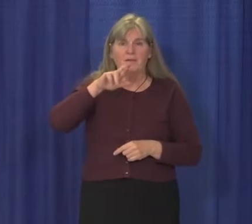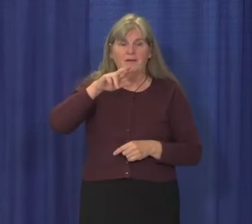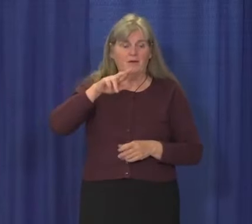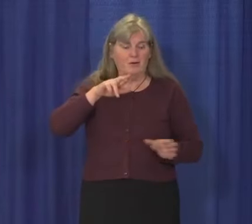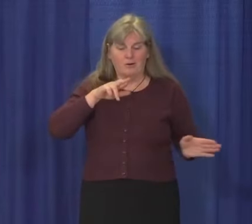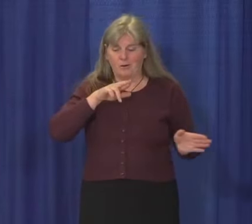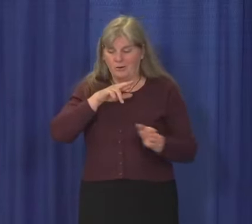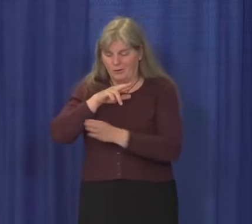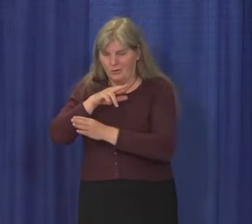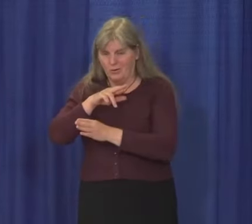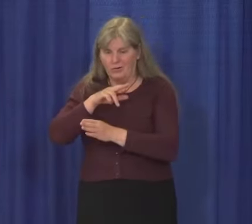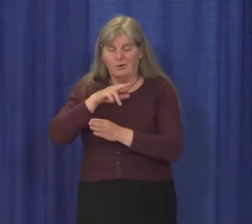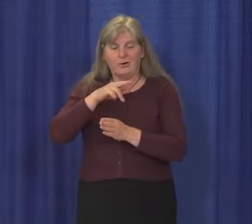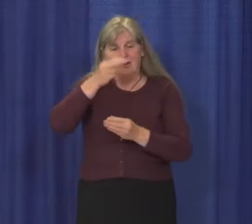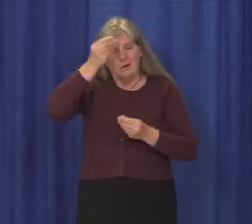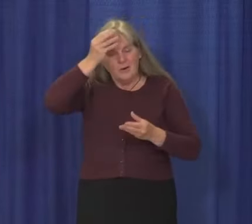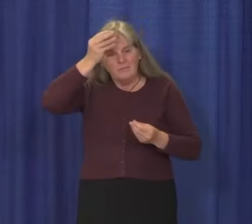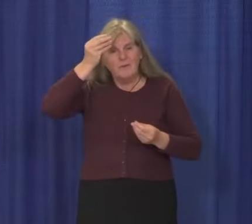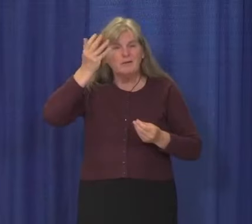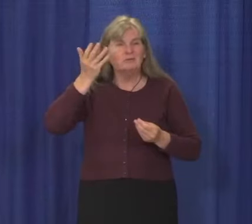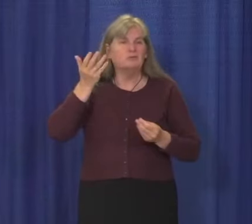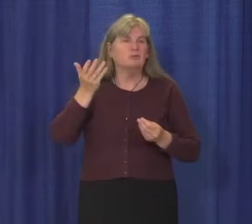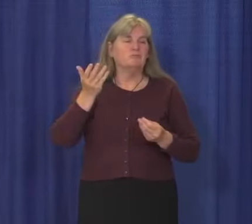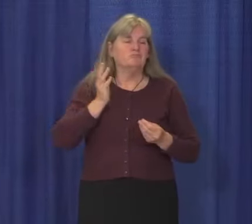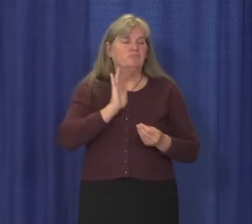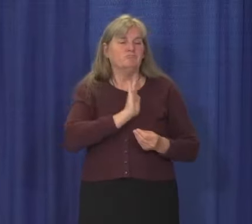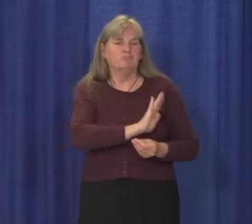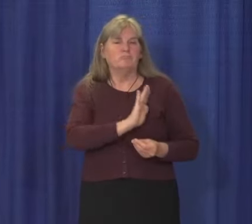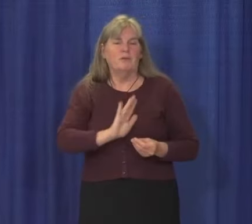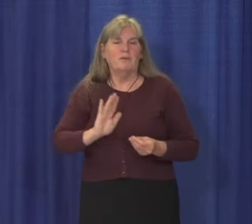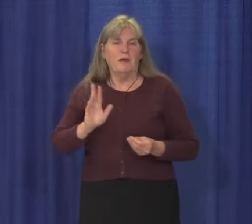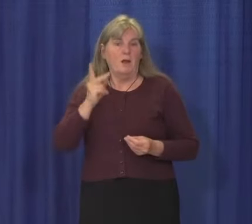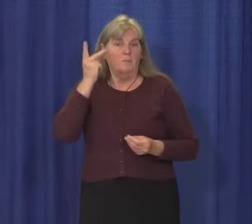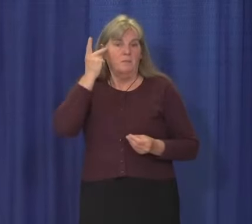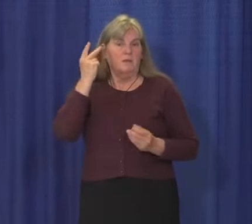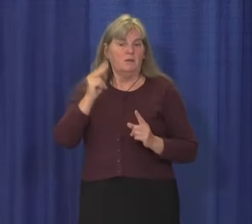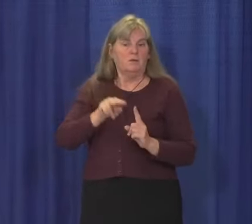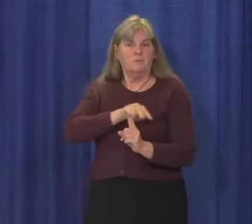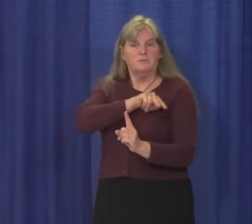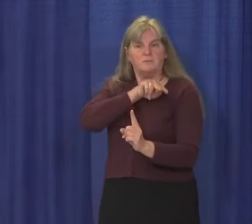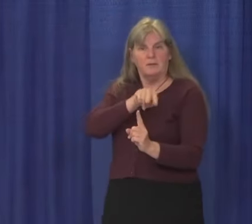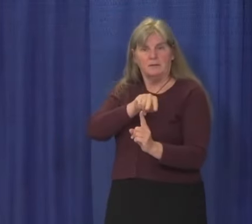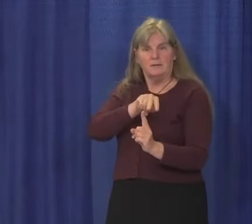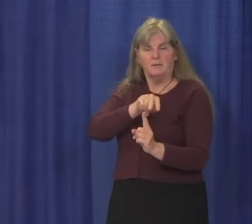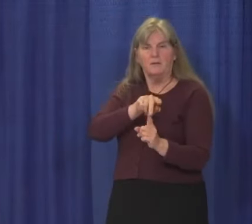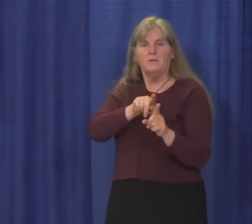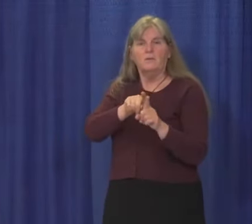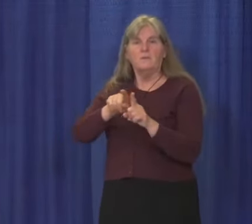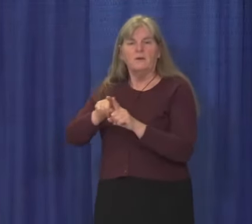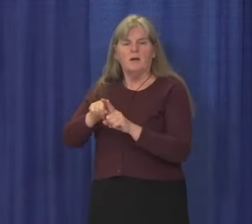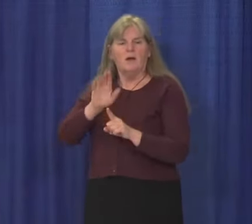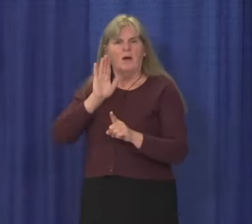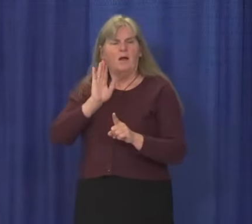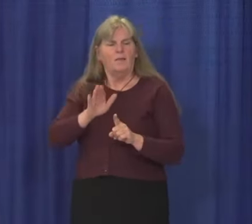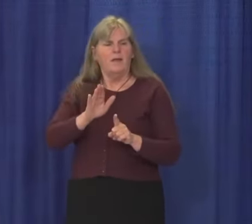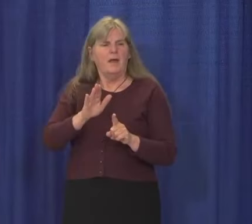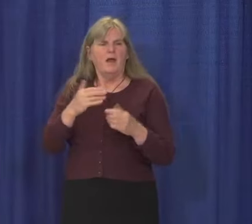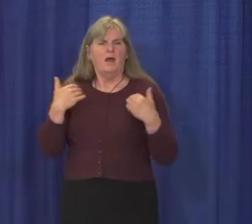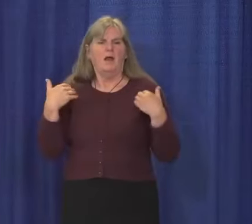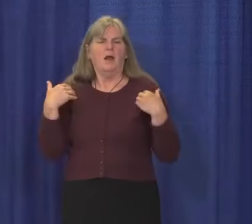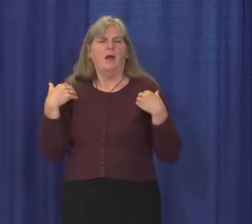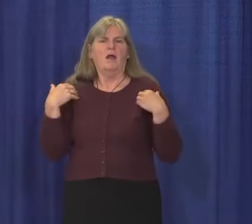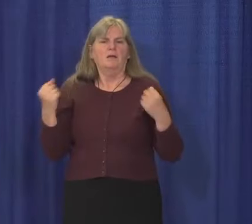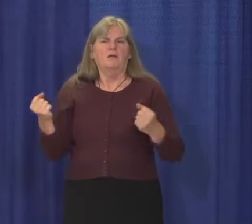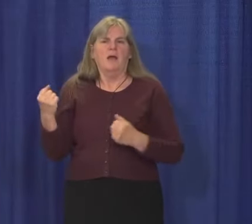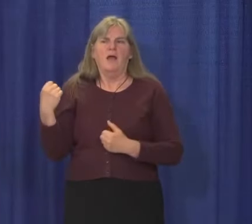federal government not only their political point of view, but also what their chief medical officers of health